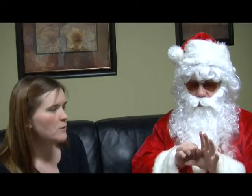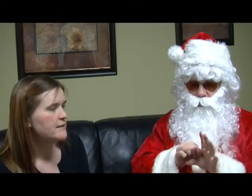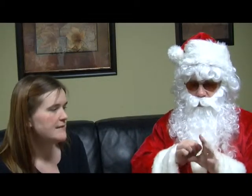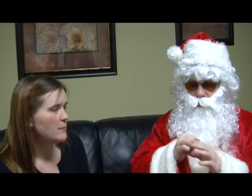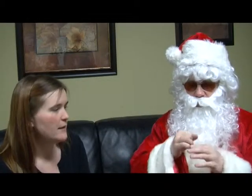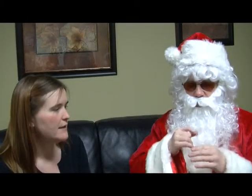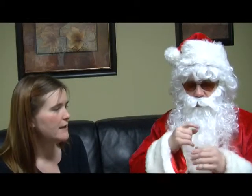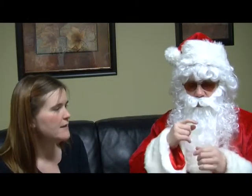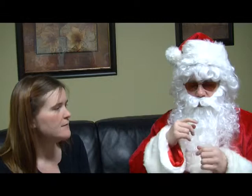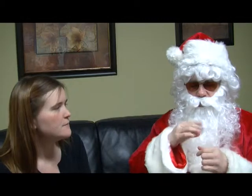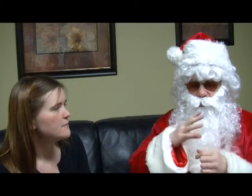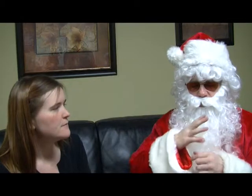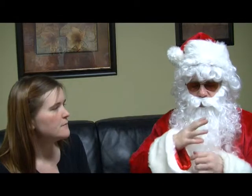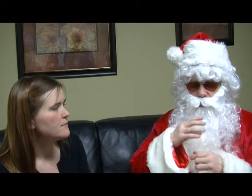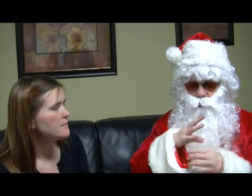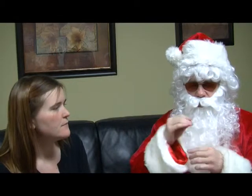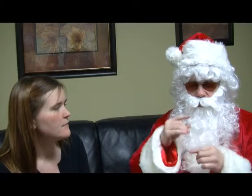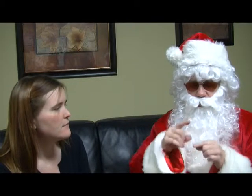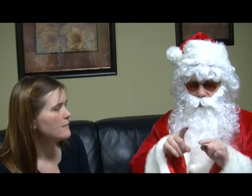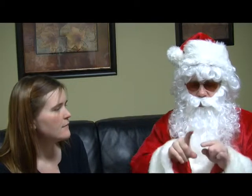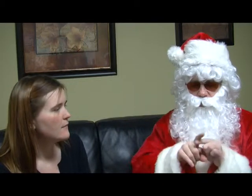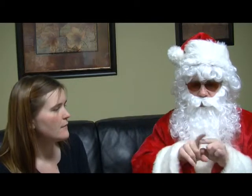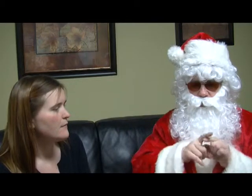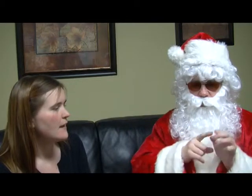that people with disability